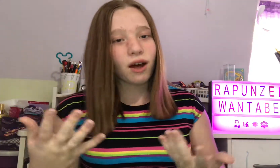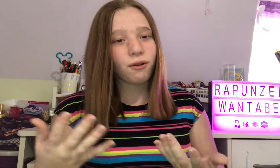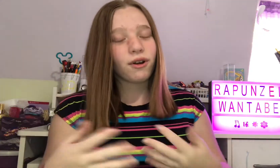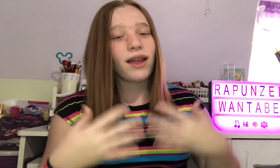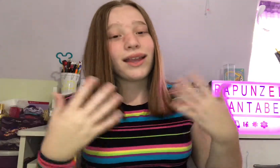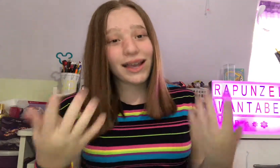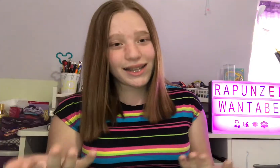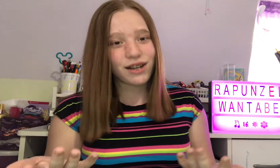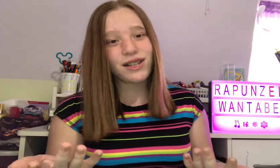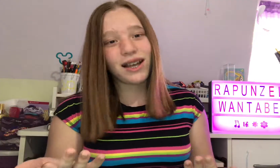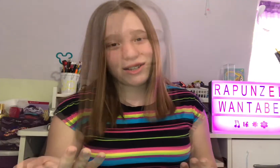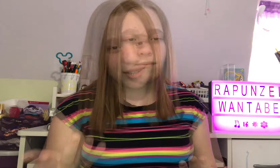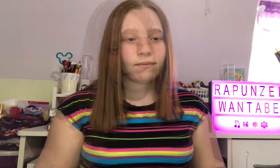slower and easier to understand.